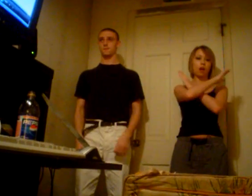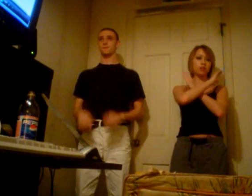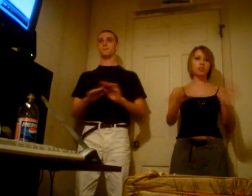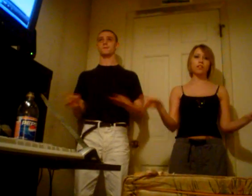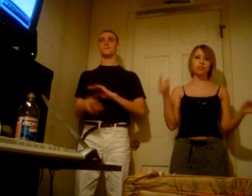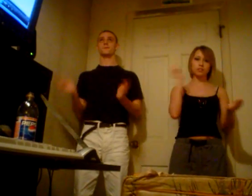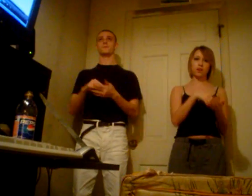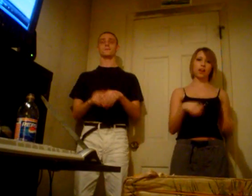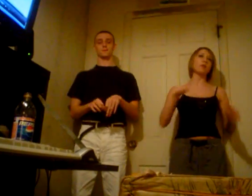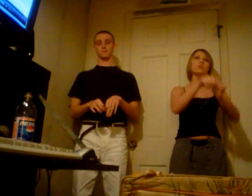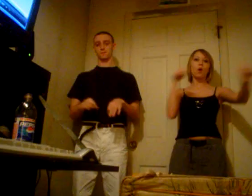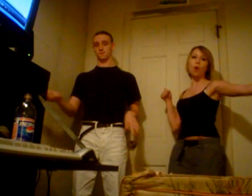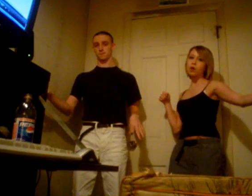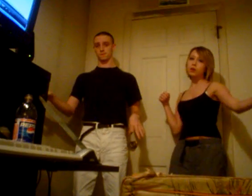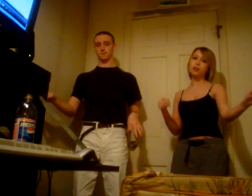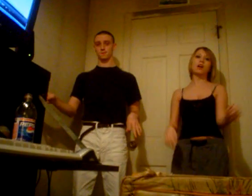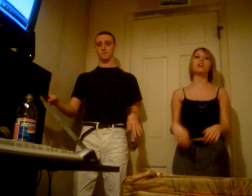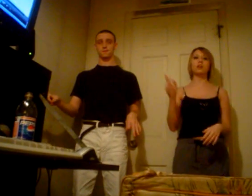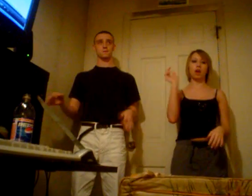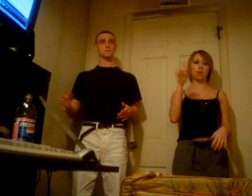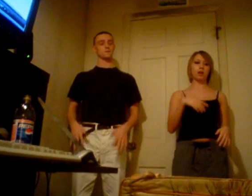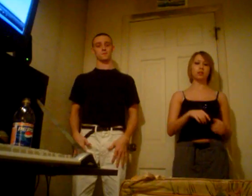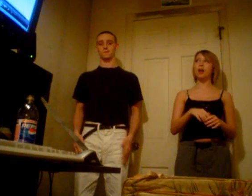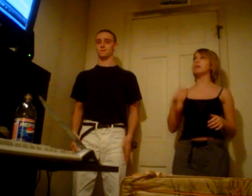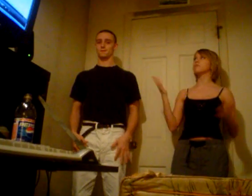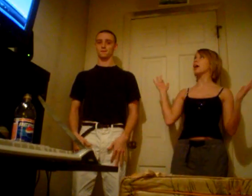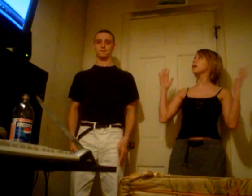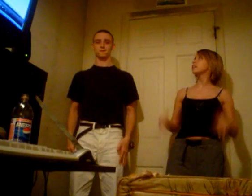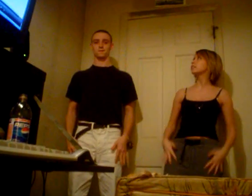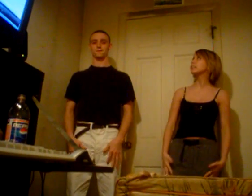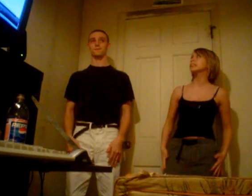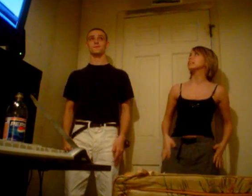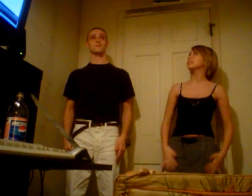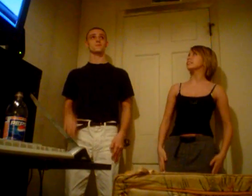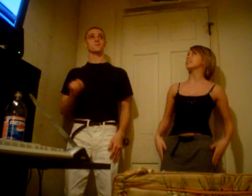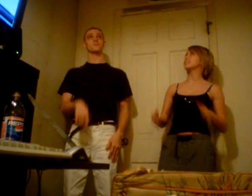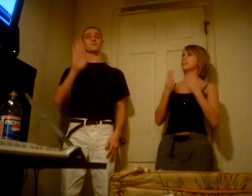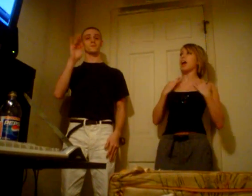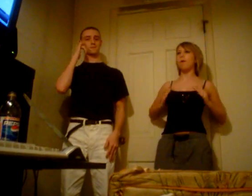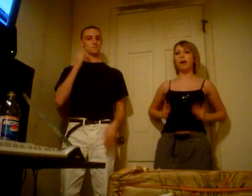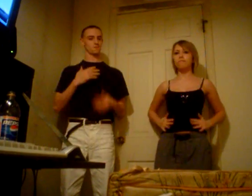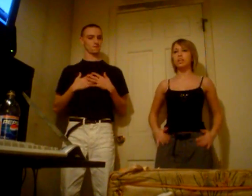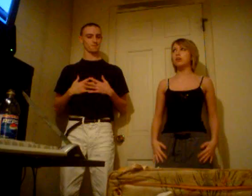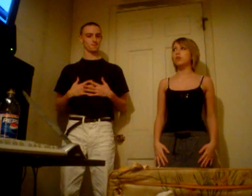Nothing's right undone I'm all I'm safe This is how I feel